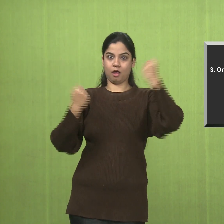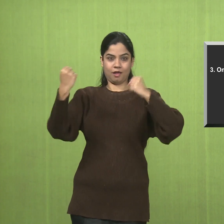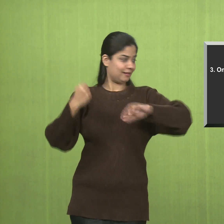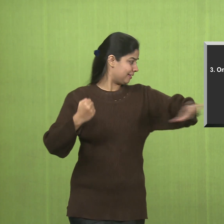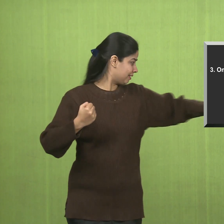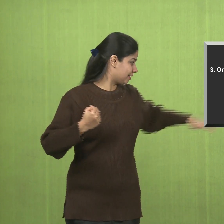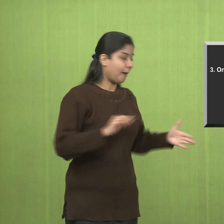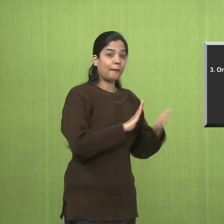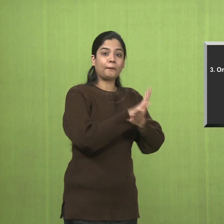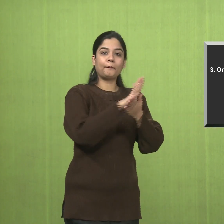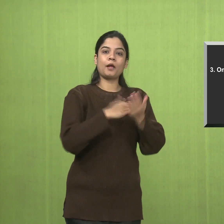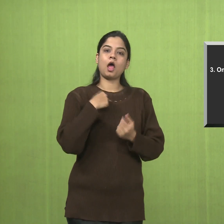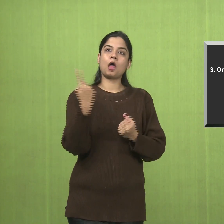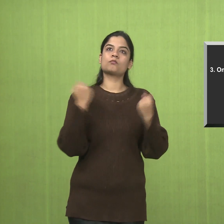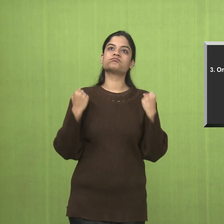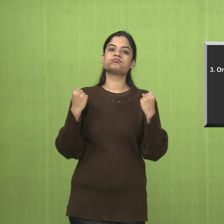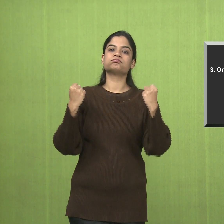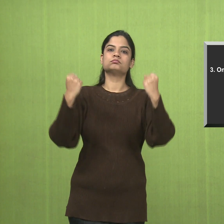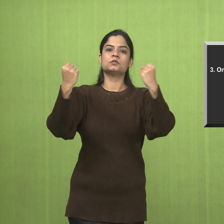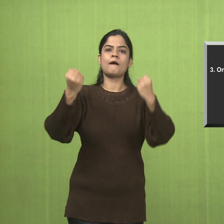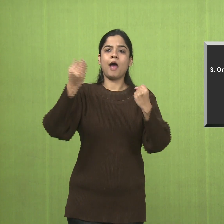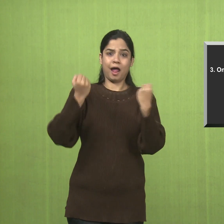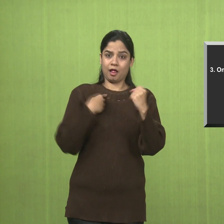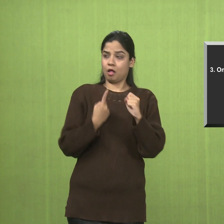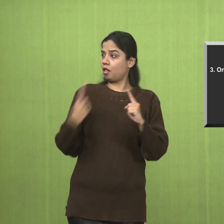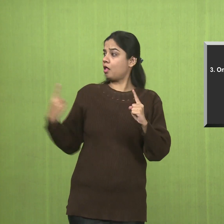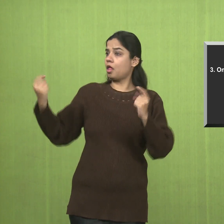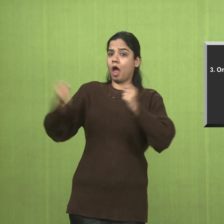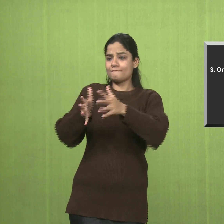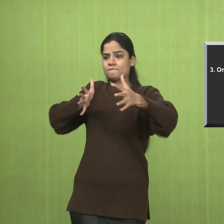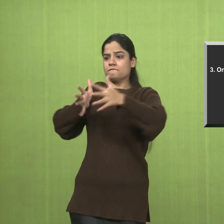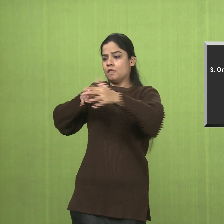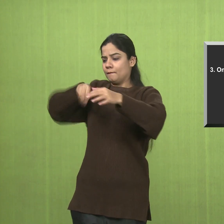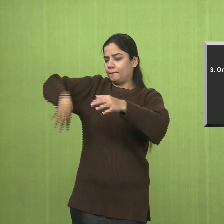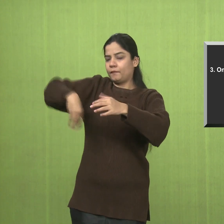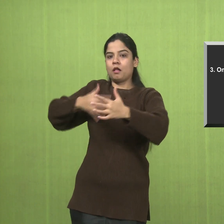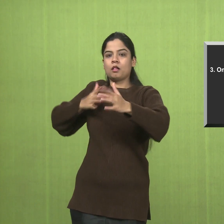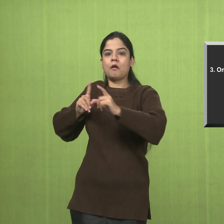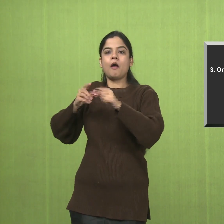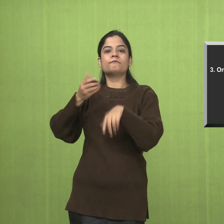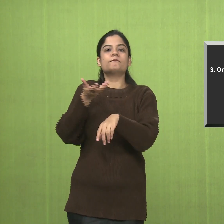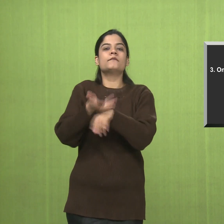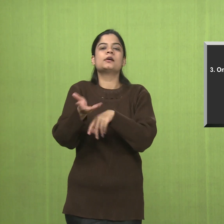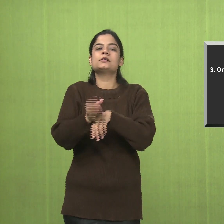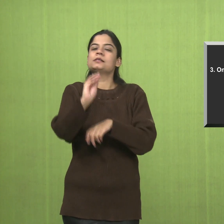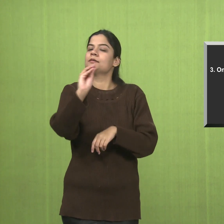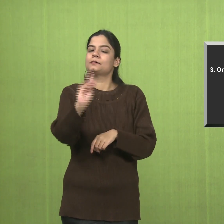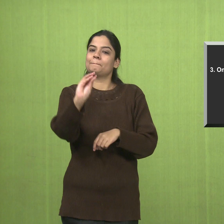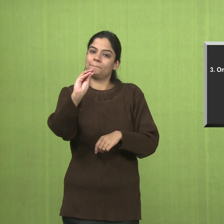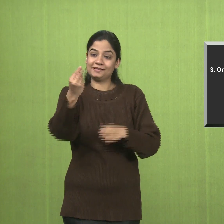How can we save that? We see that a lot of times a single person is driving the car and there's nobody else in the car. So it's waste of so much of